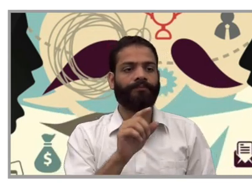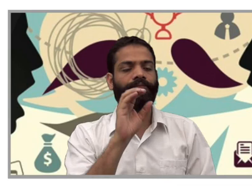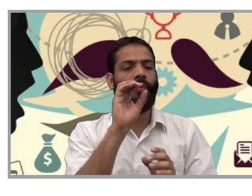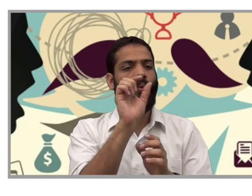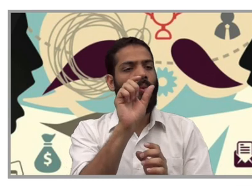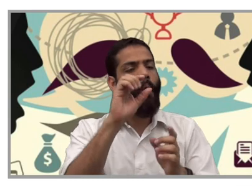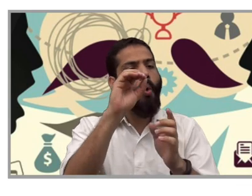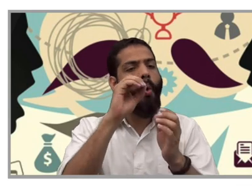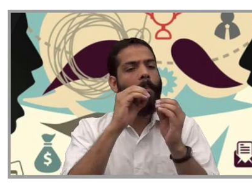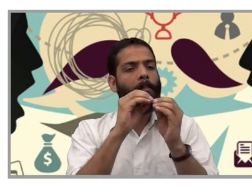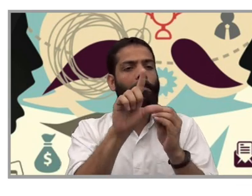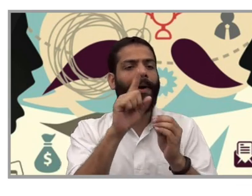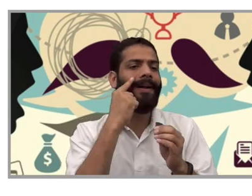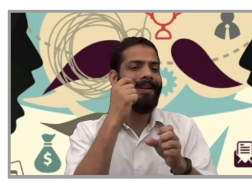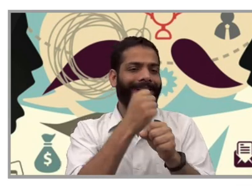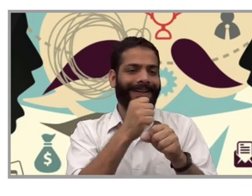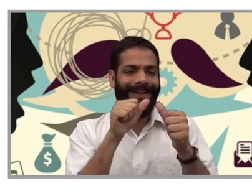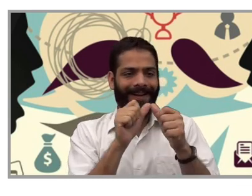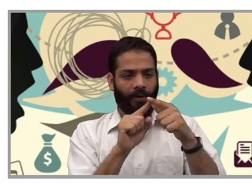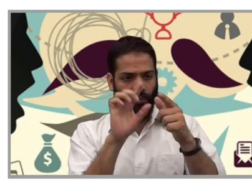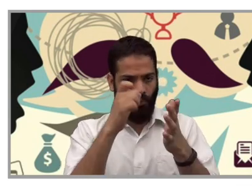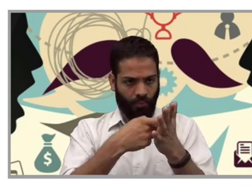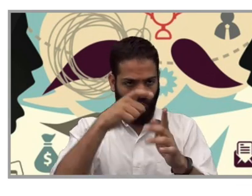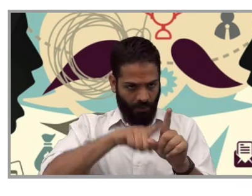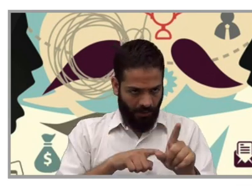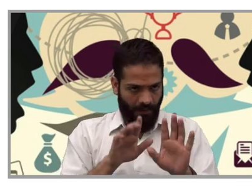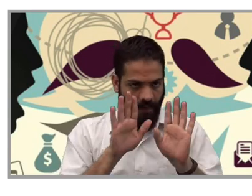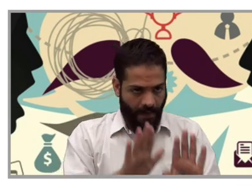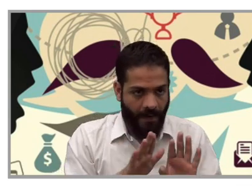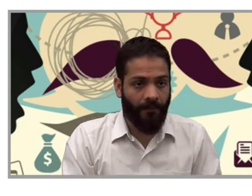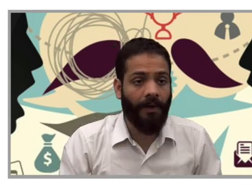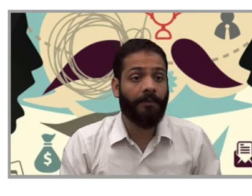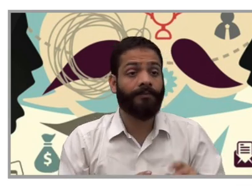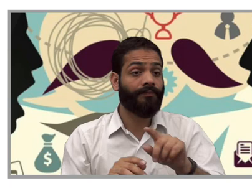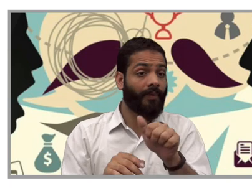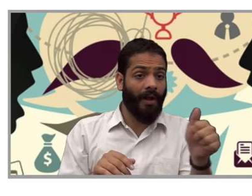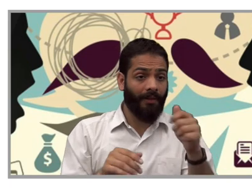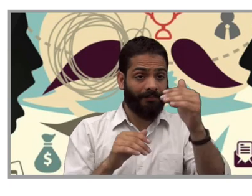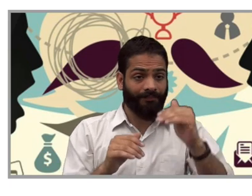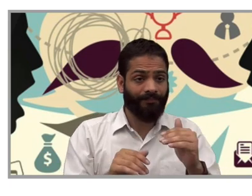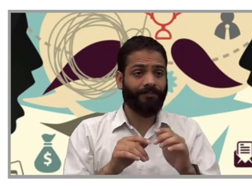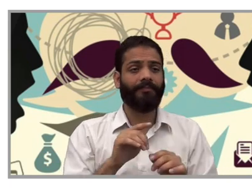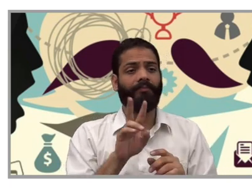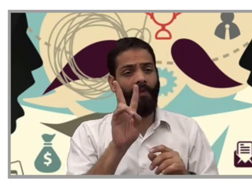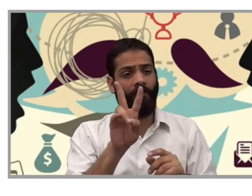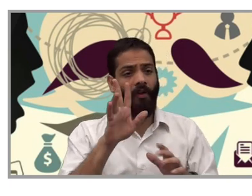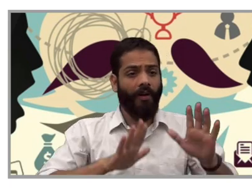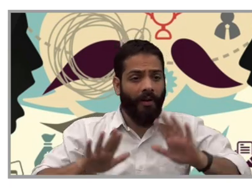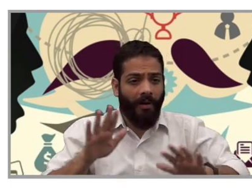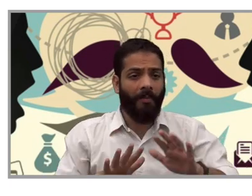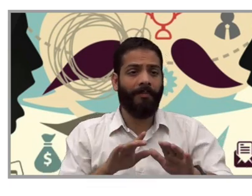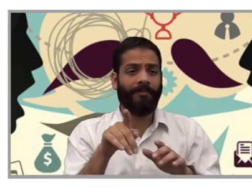First, verbs that are overtly realized. These verbs are realized in the sentence. Their presence in the sentence is